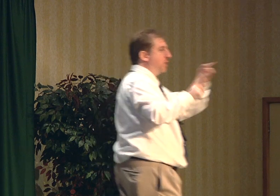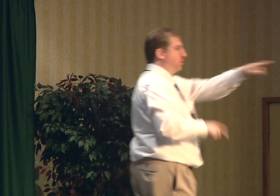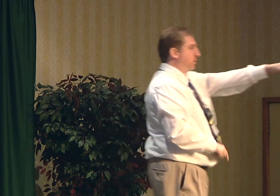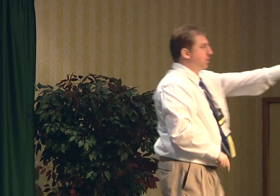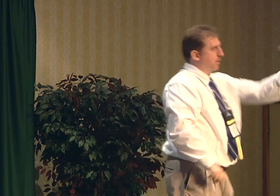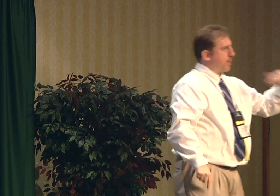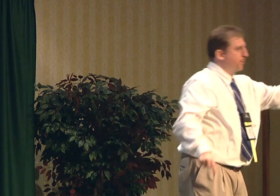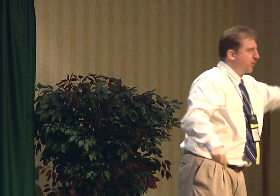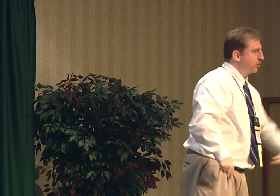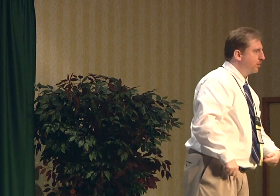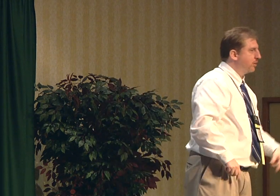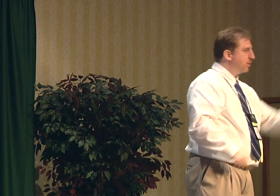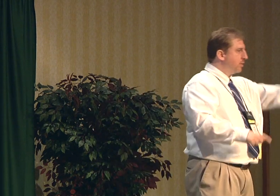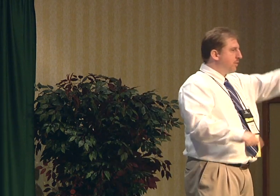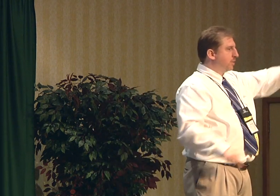Okay, we have time for questions. Come on up.